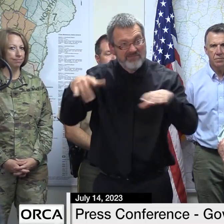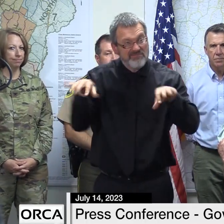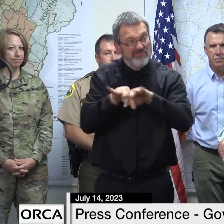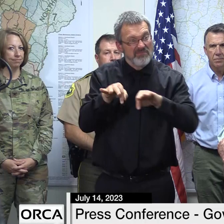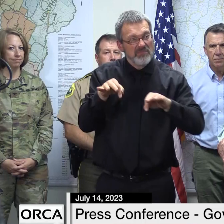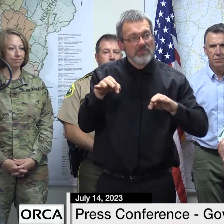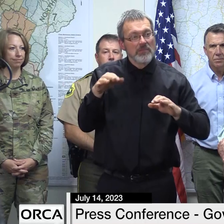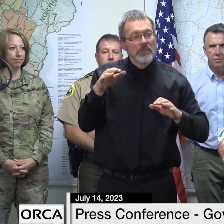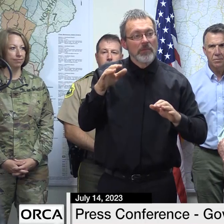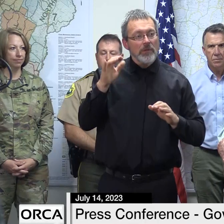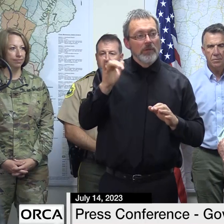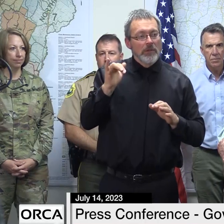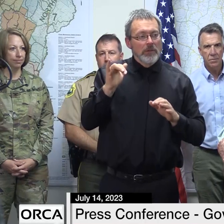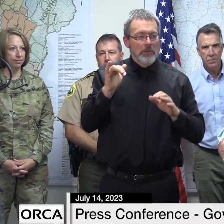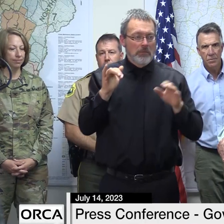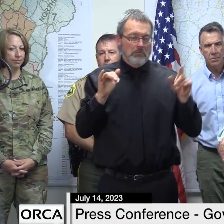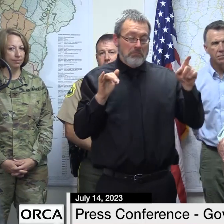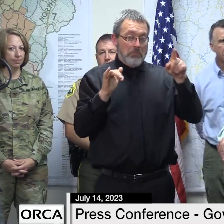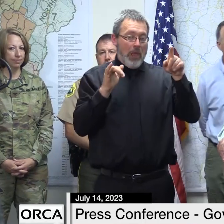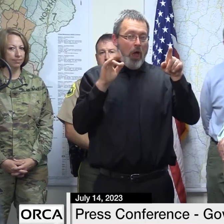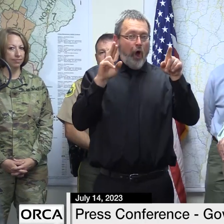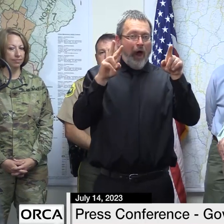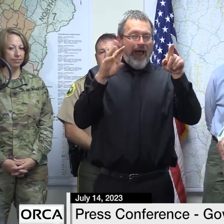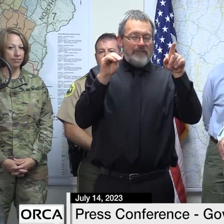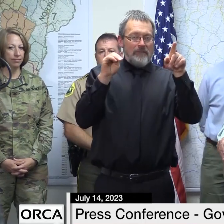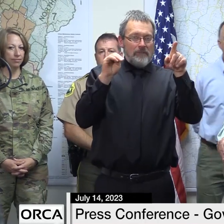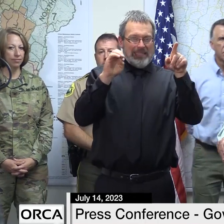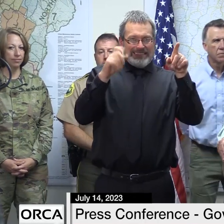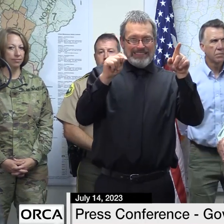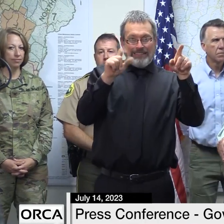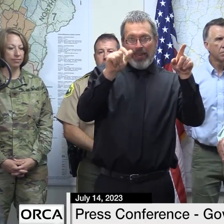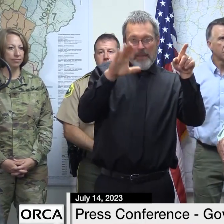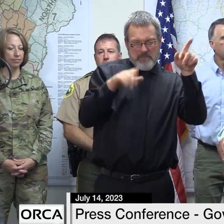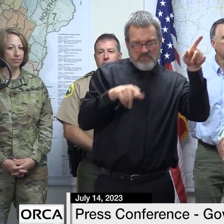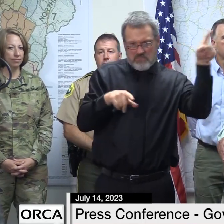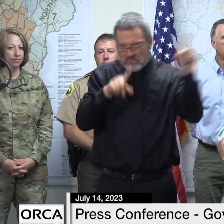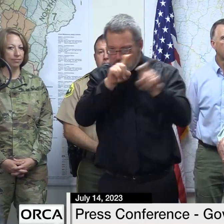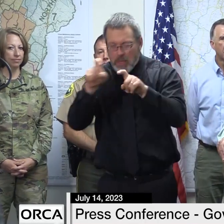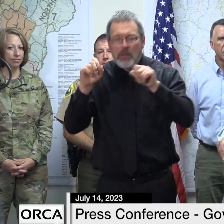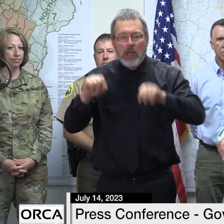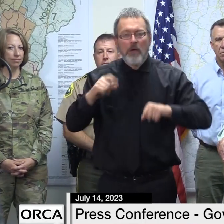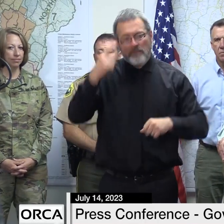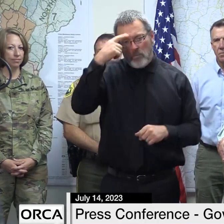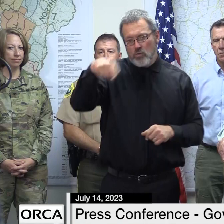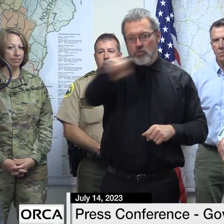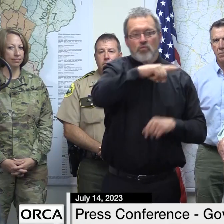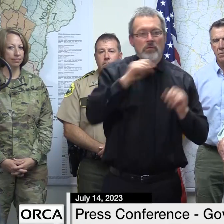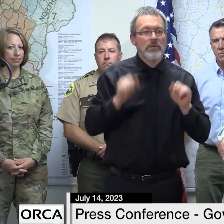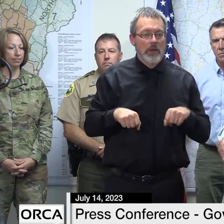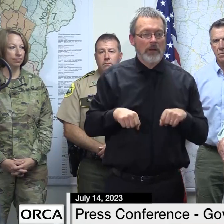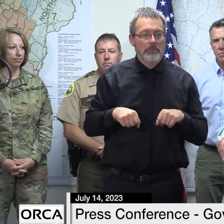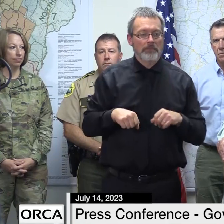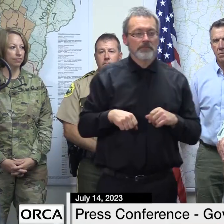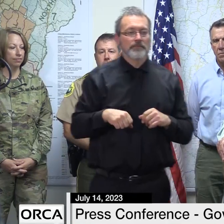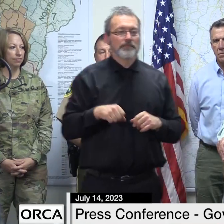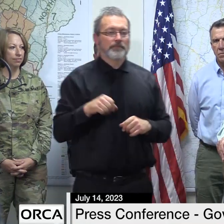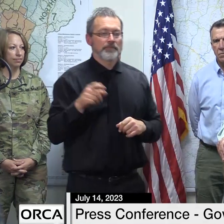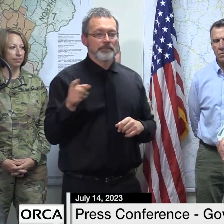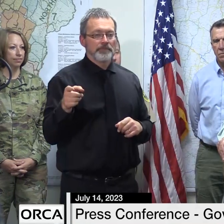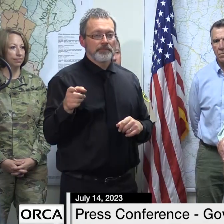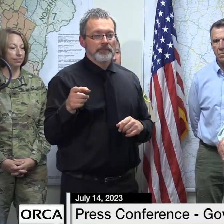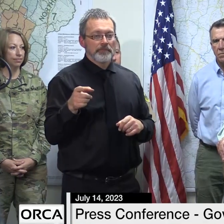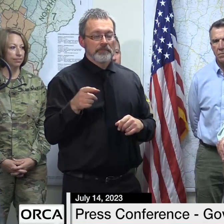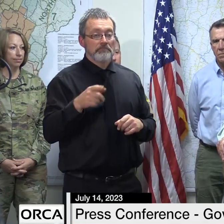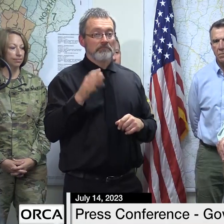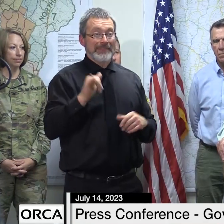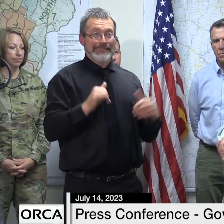plan. You brought up the May freeze. Have you heard an update from the feds about there were a number of DFVs. But